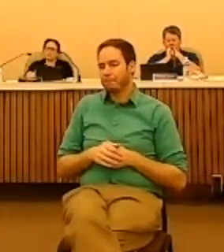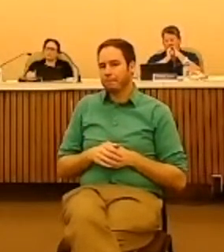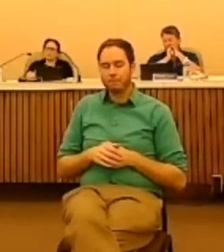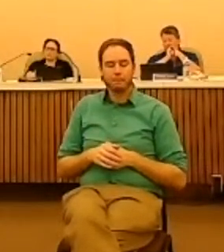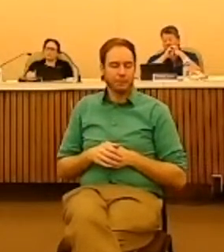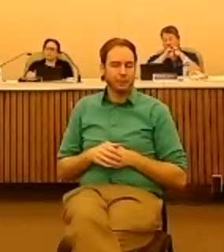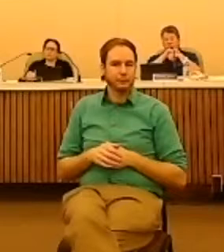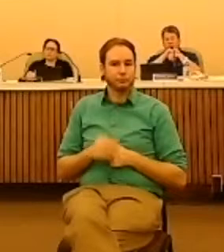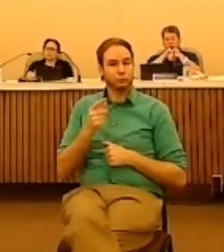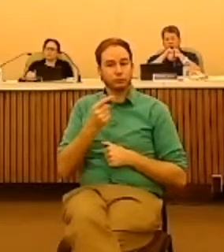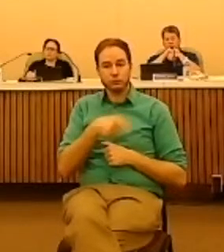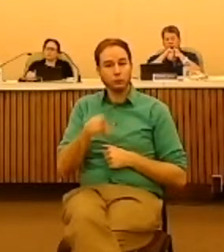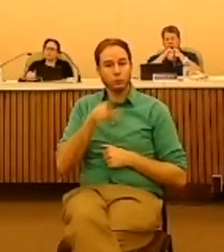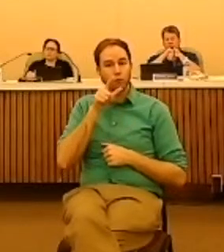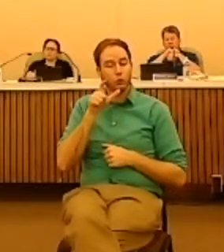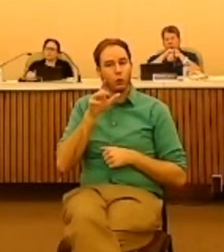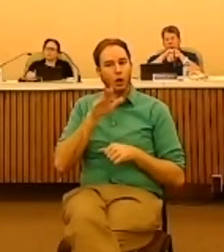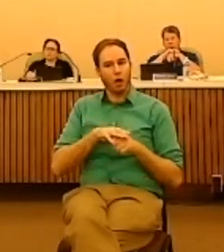So anyone who's done